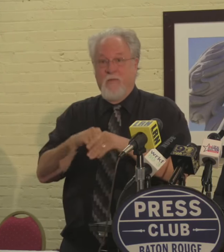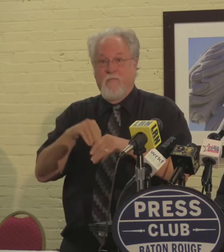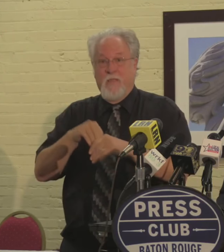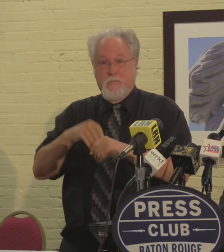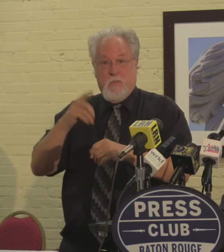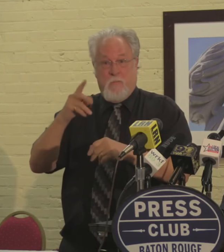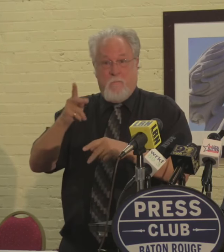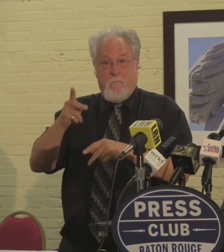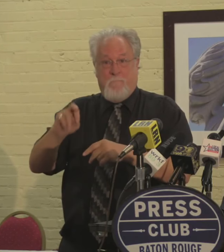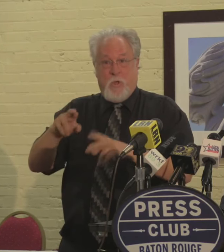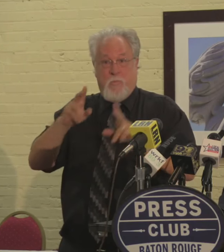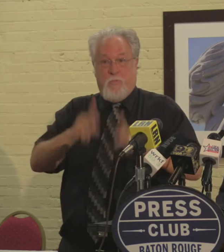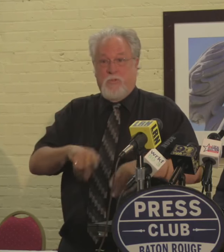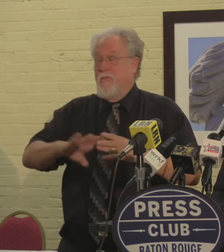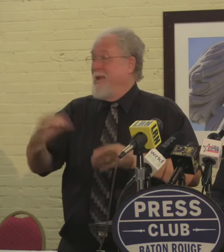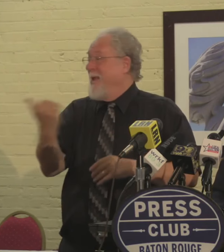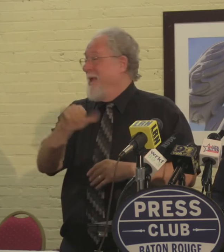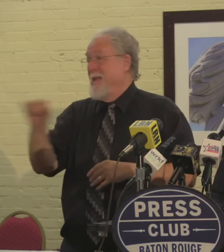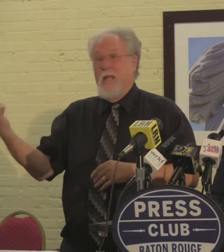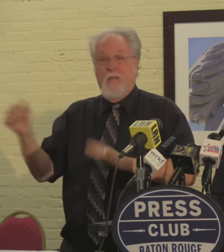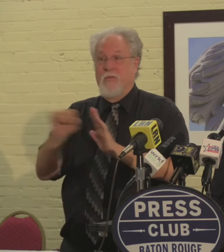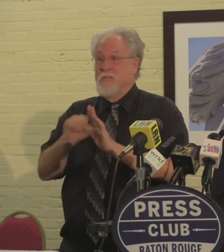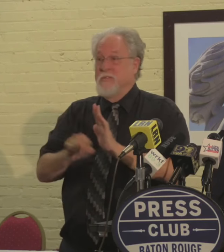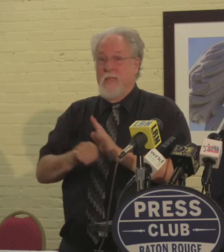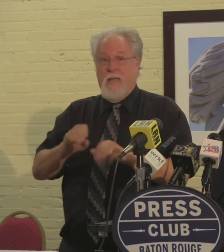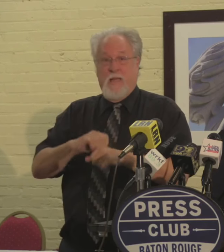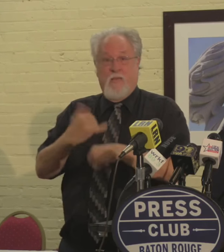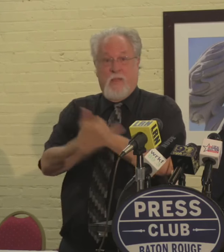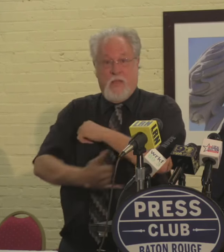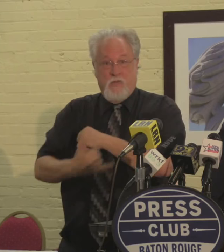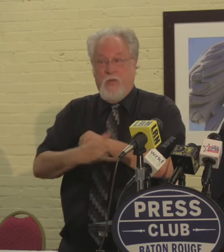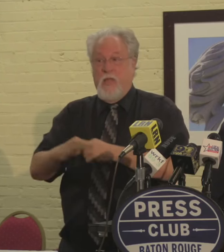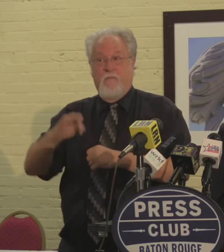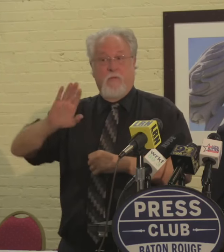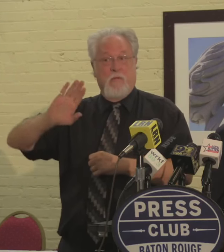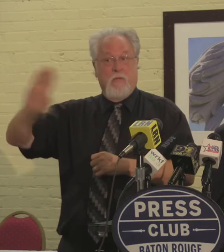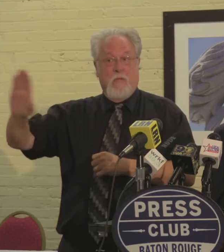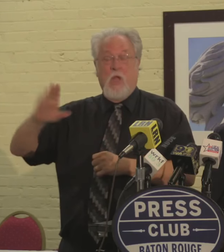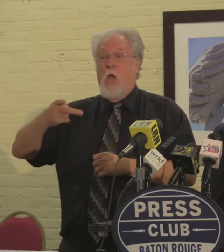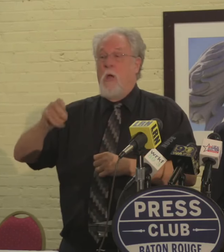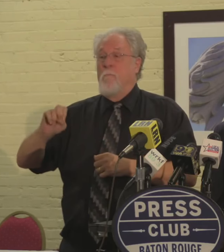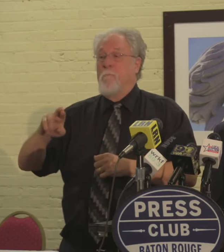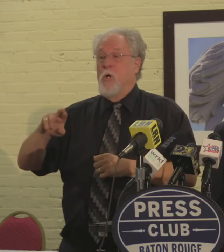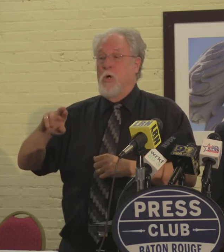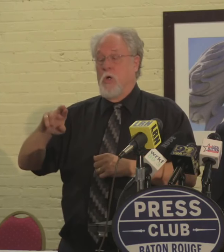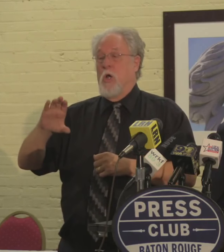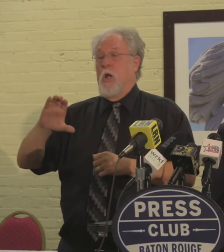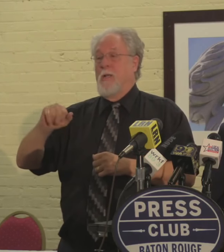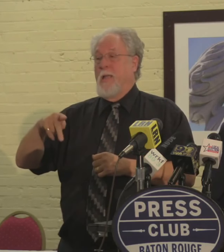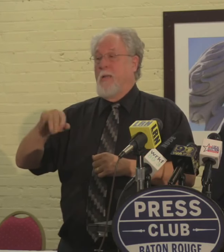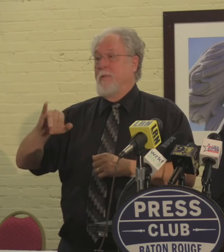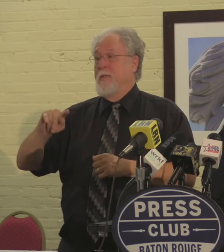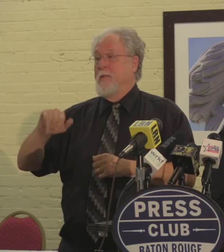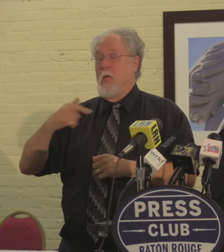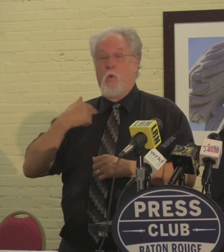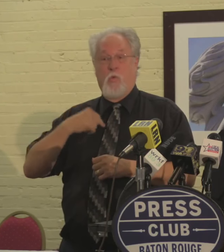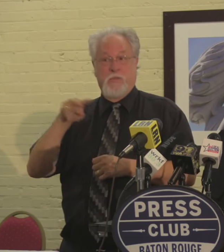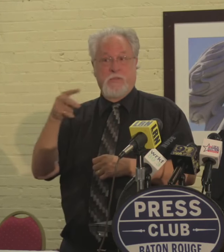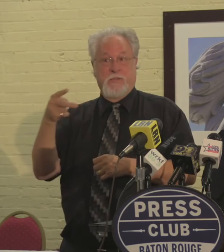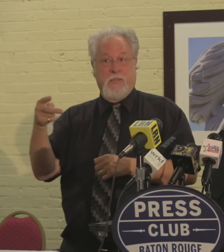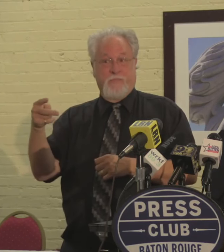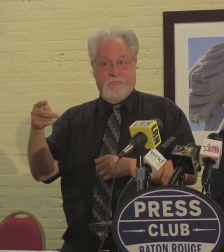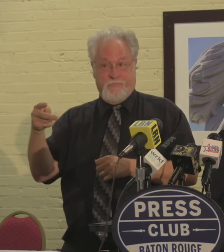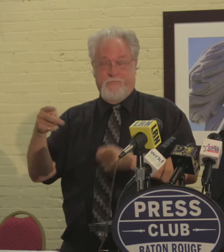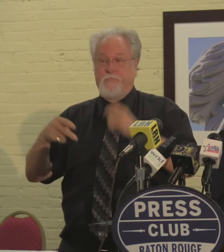capita basis than any other state in the nation, and if you forget about the per capita, we're number 2 in the